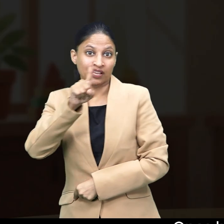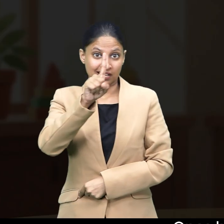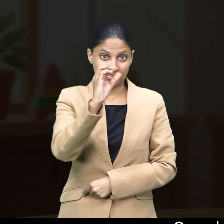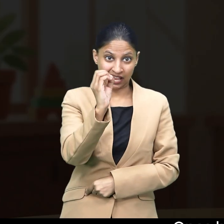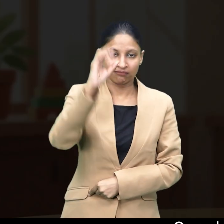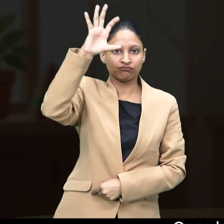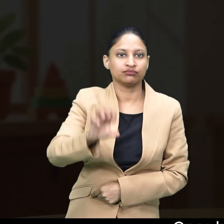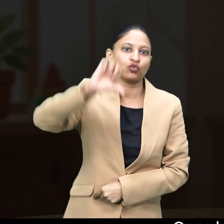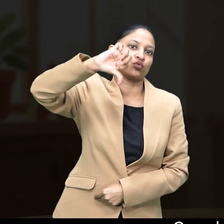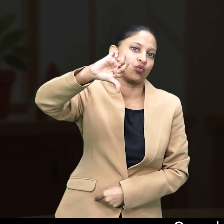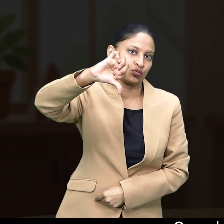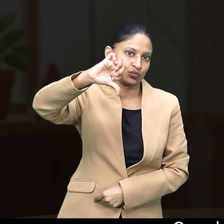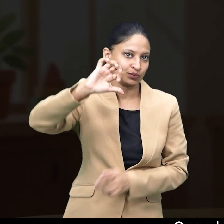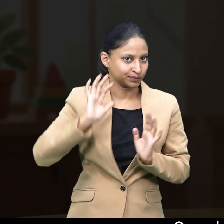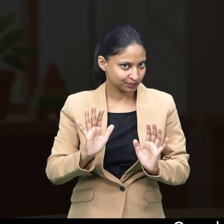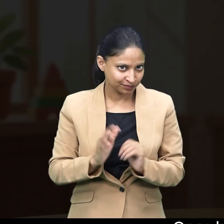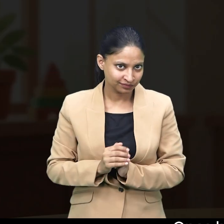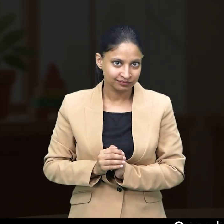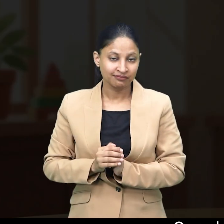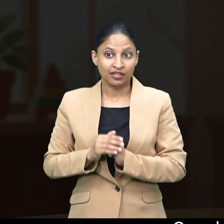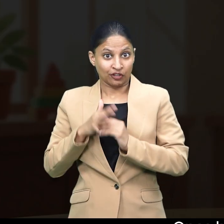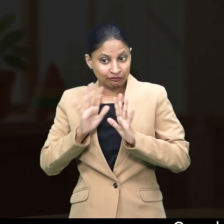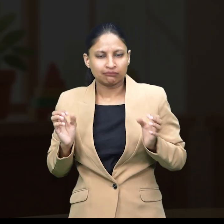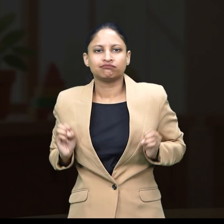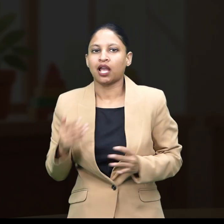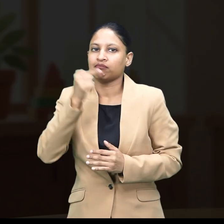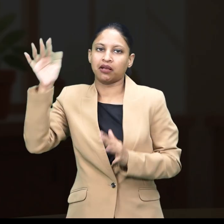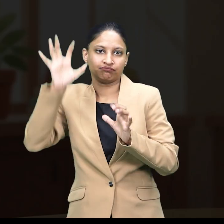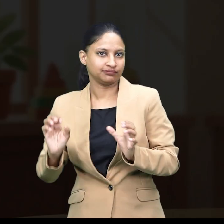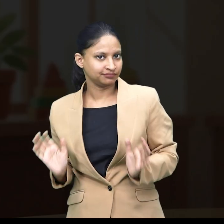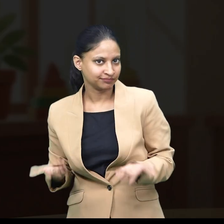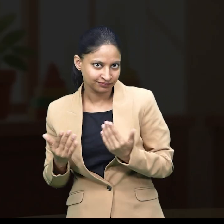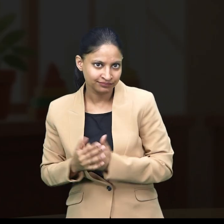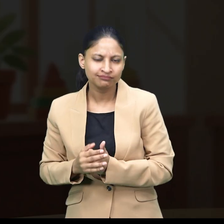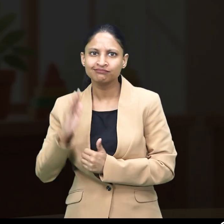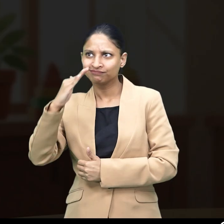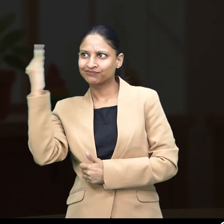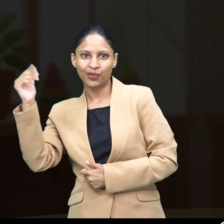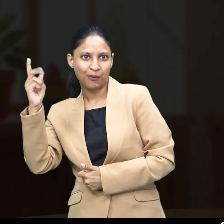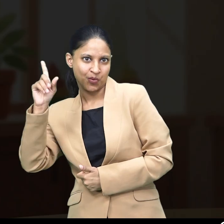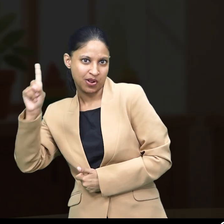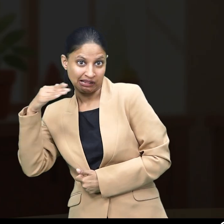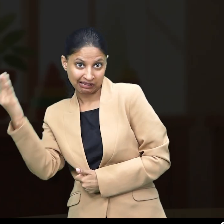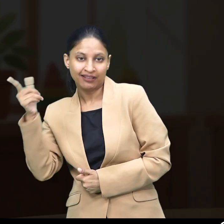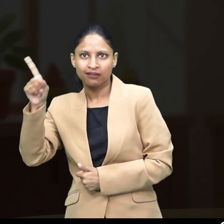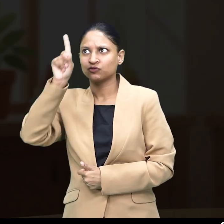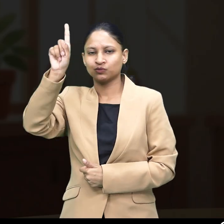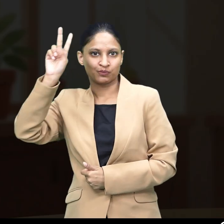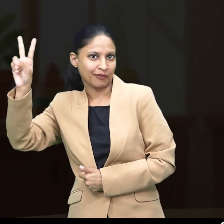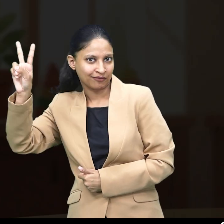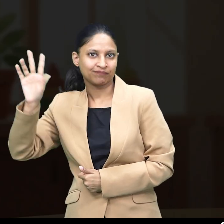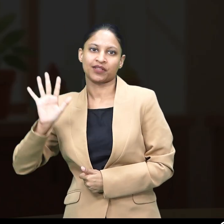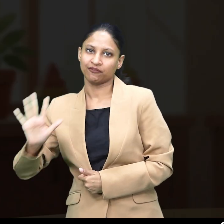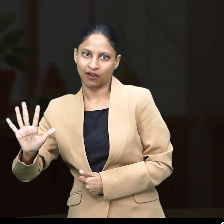Ones become 12. Tens become 9. Now subtract. Ones place.